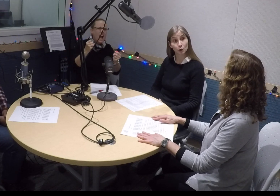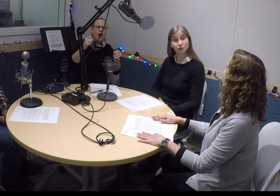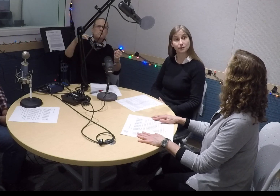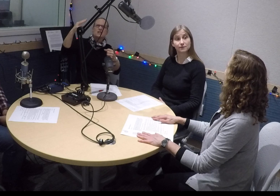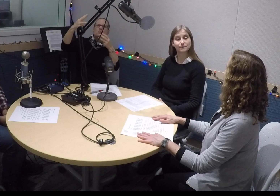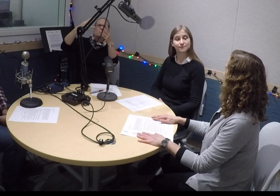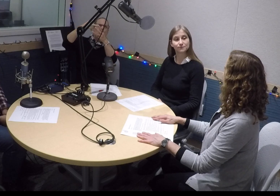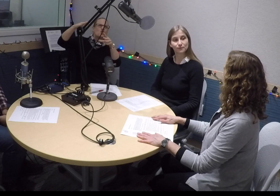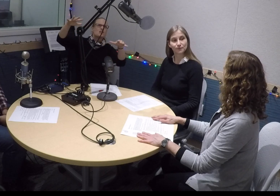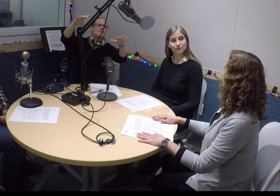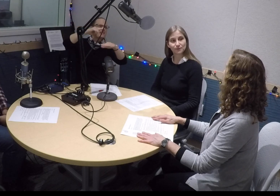world?